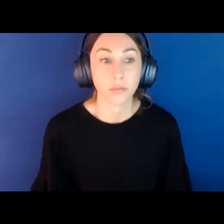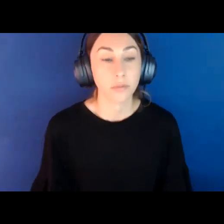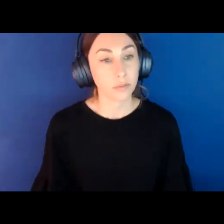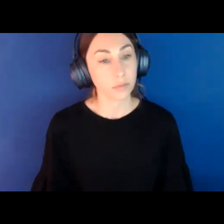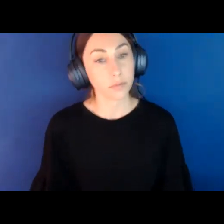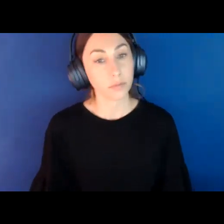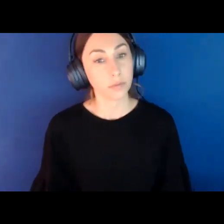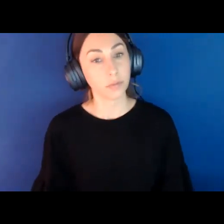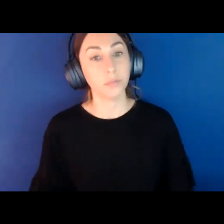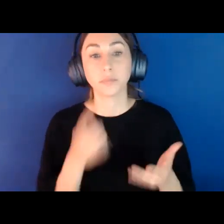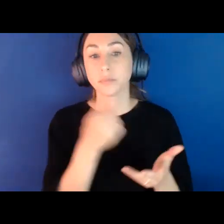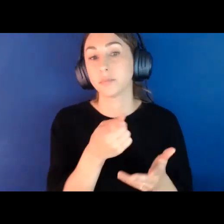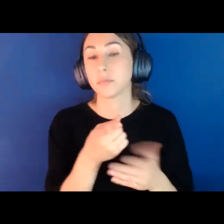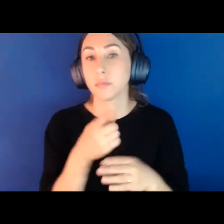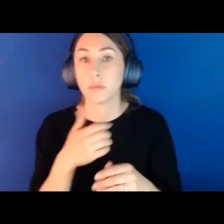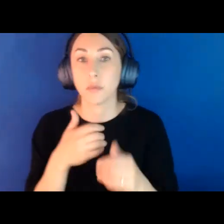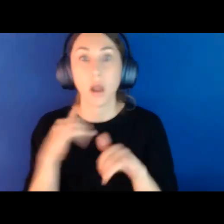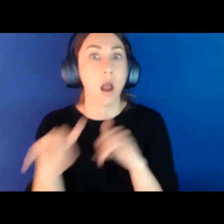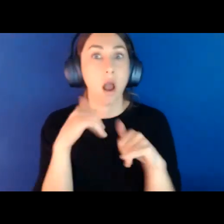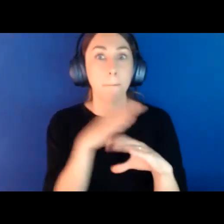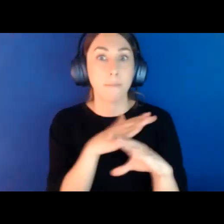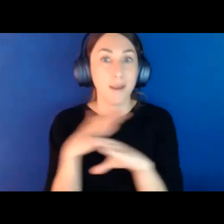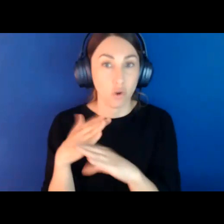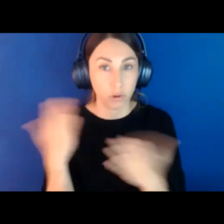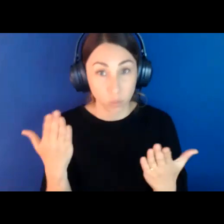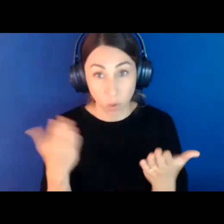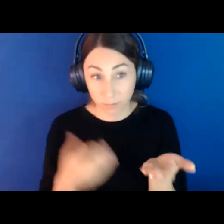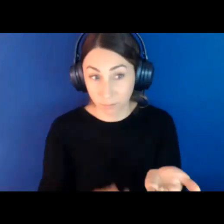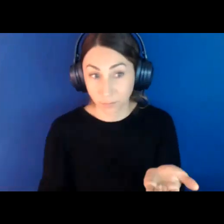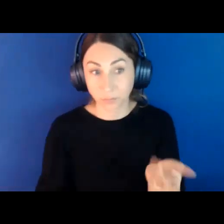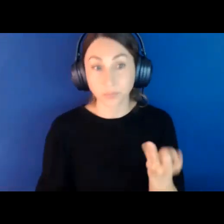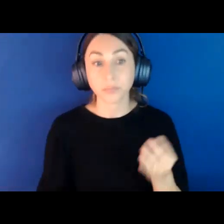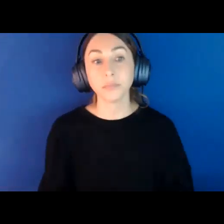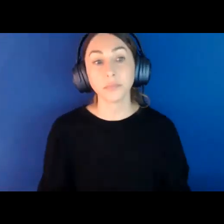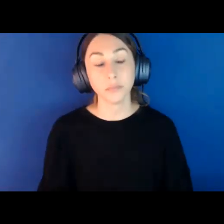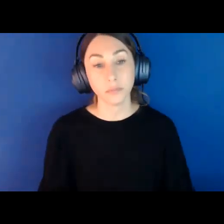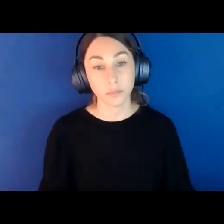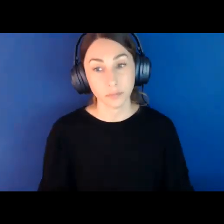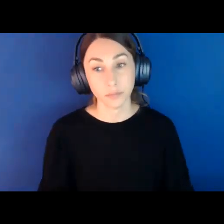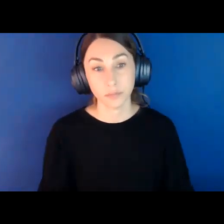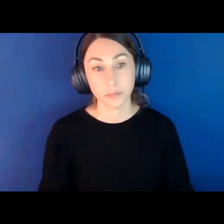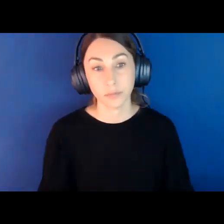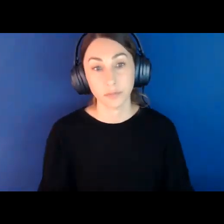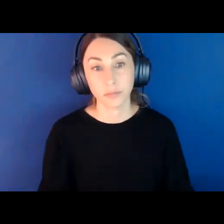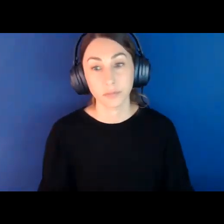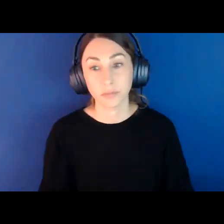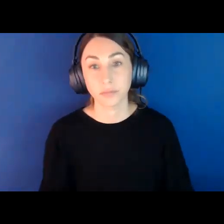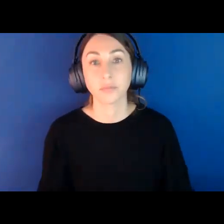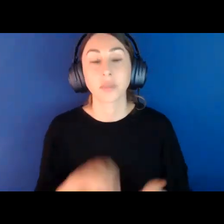The most common PDF accessibility barriers. Now, there is a lack of ability in